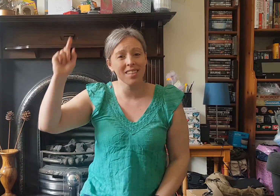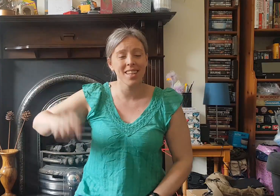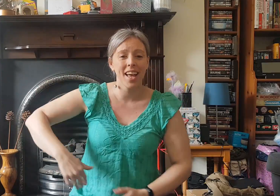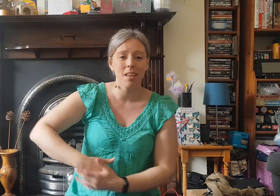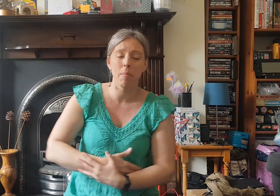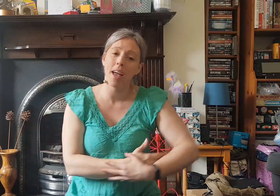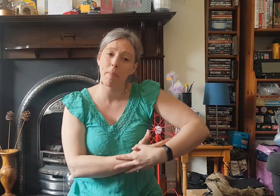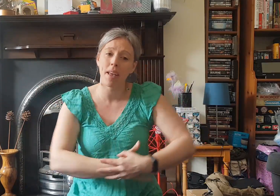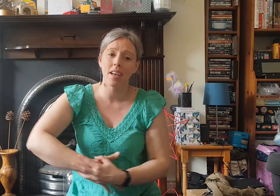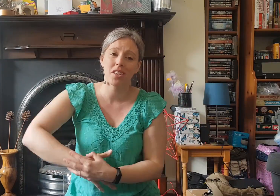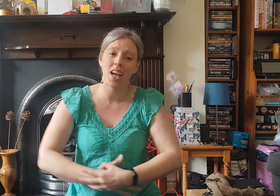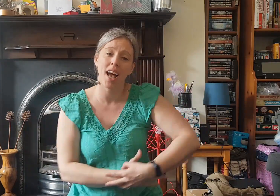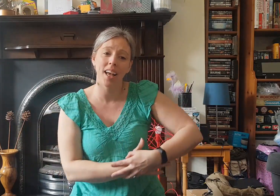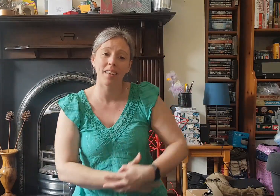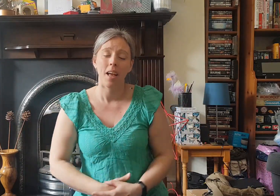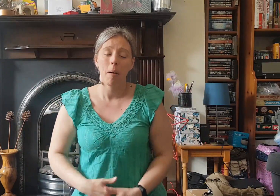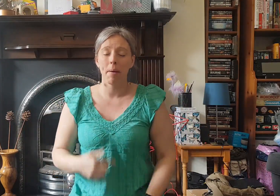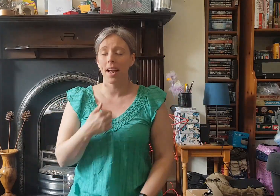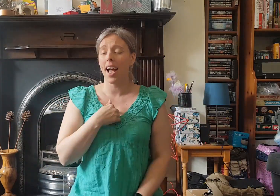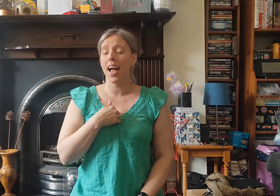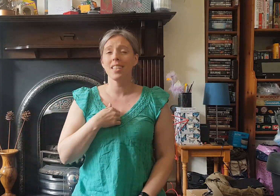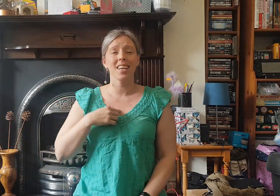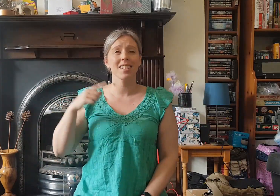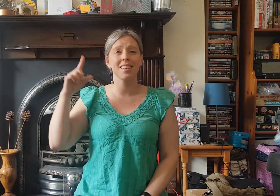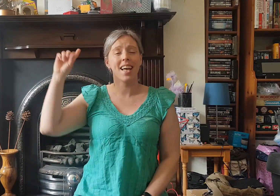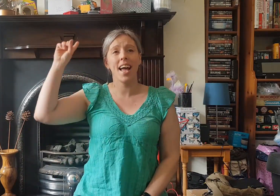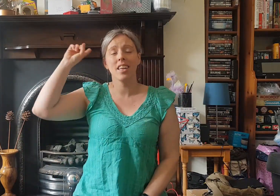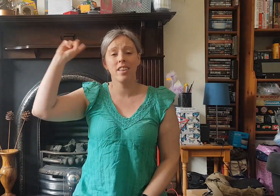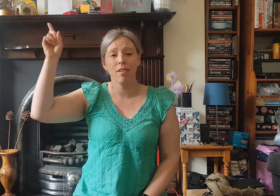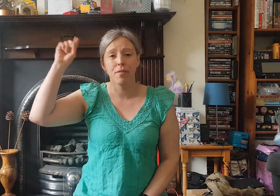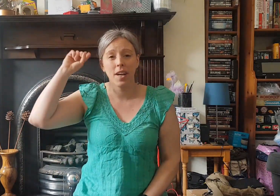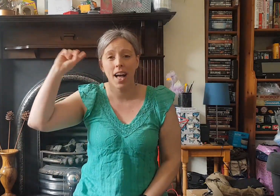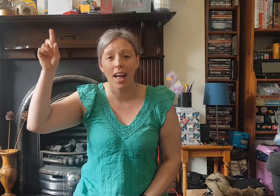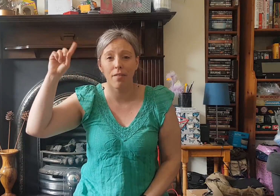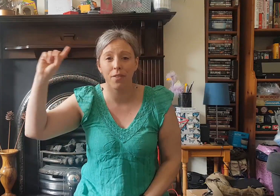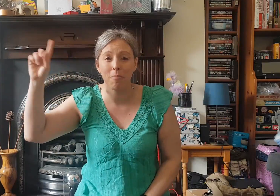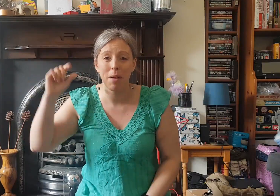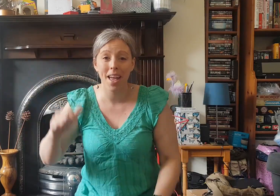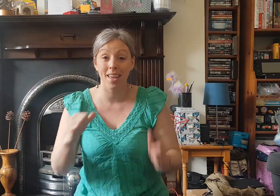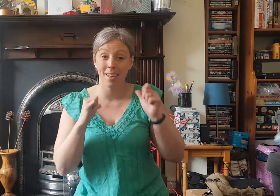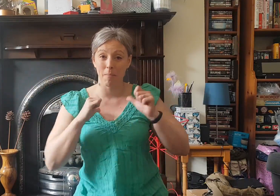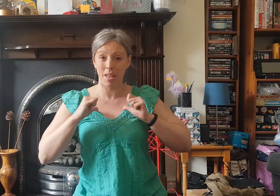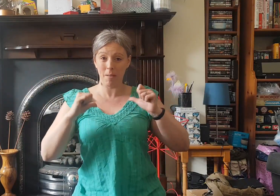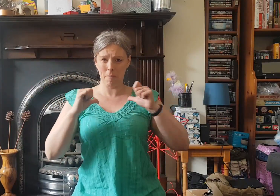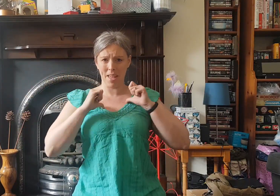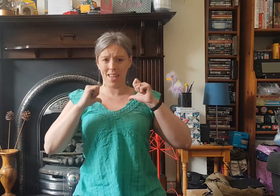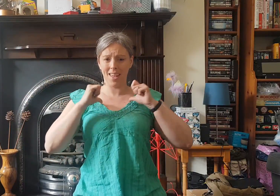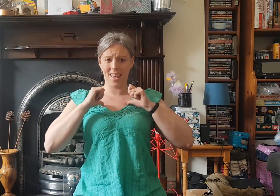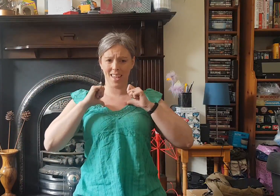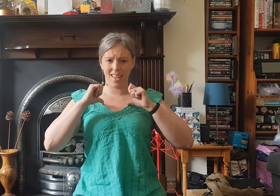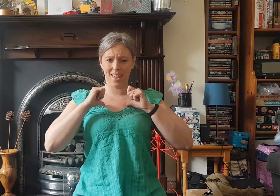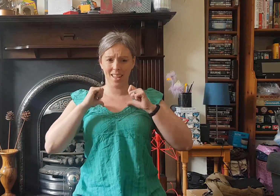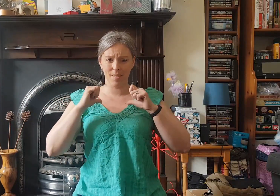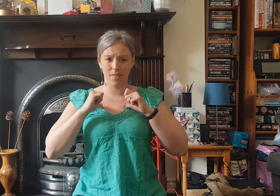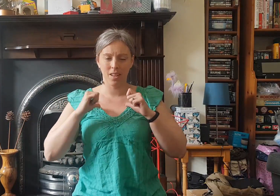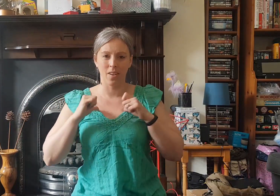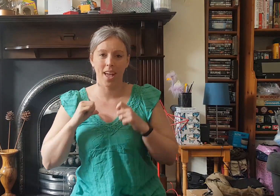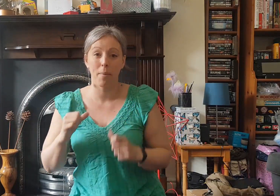and you made me a child but i just thank you father for making me me me okay we're going to